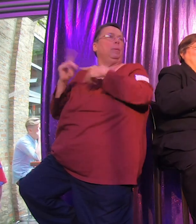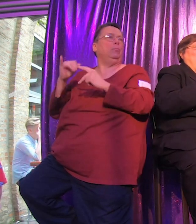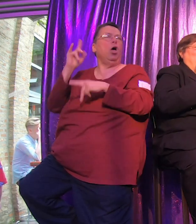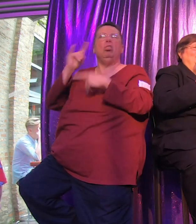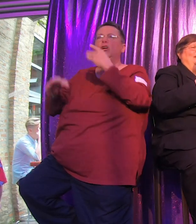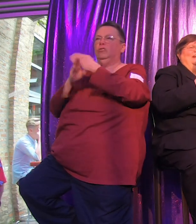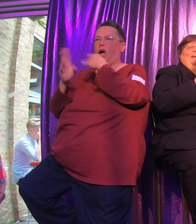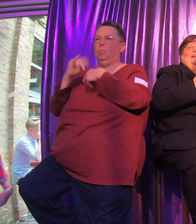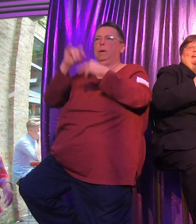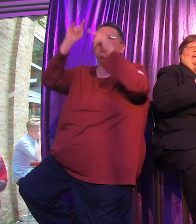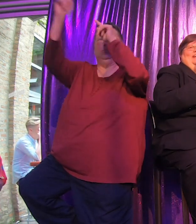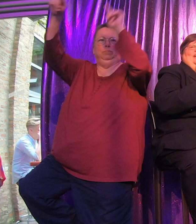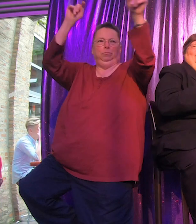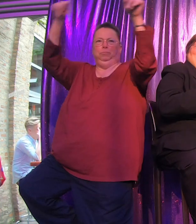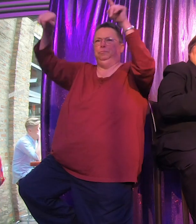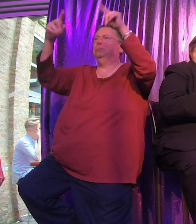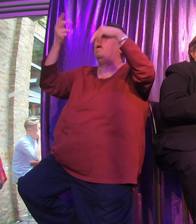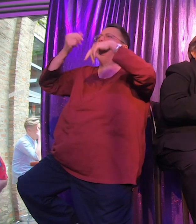soccer mates here. Soccer mates.